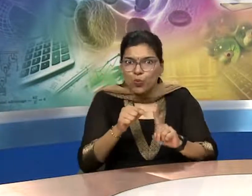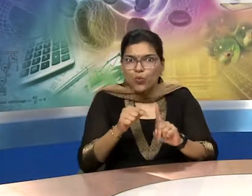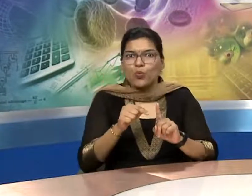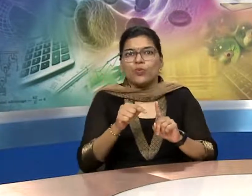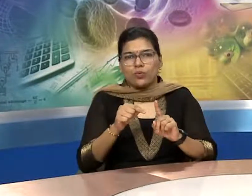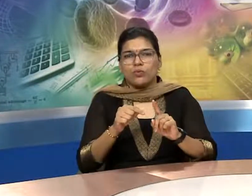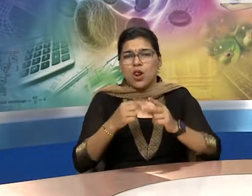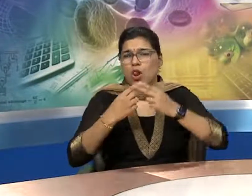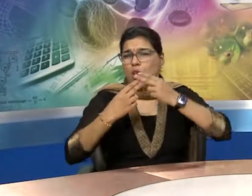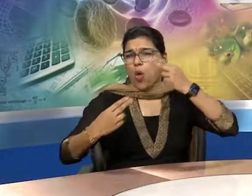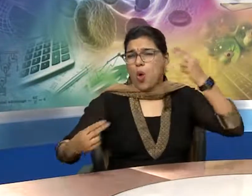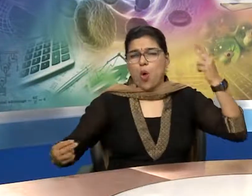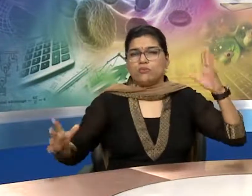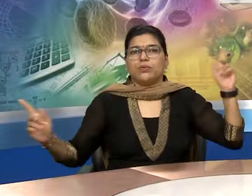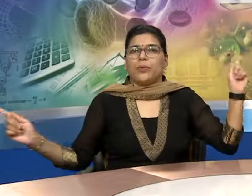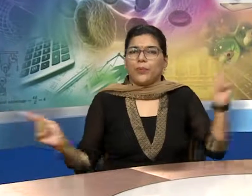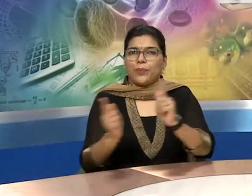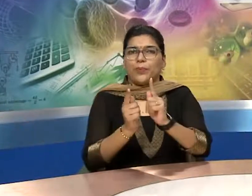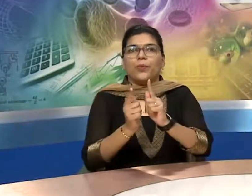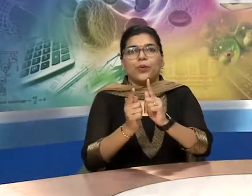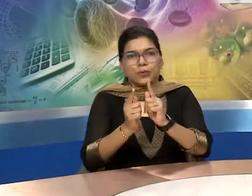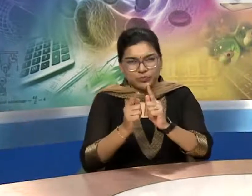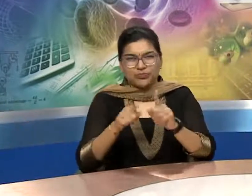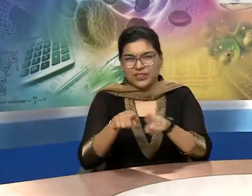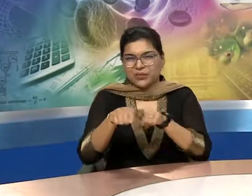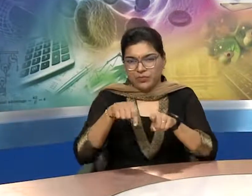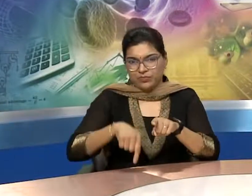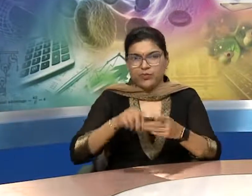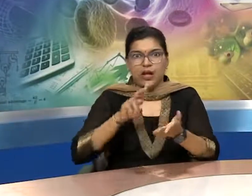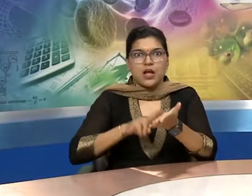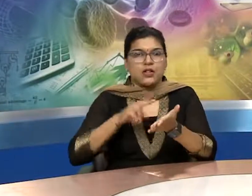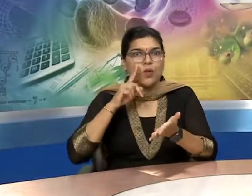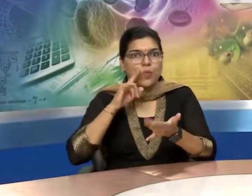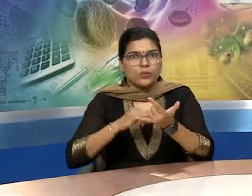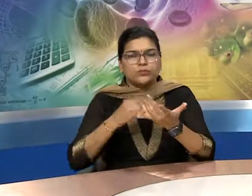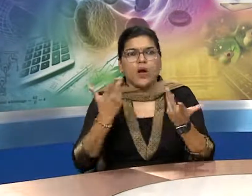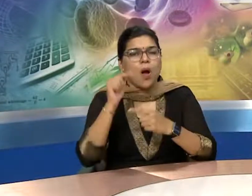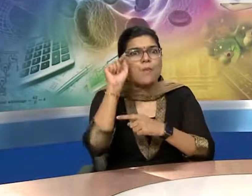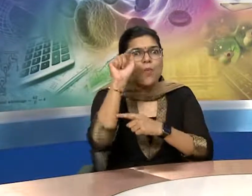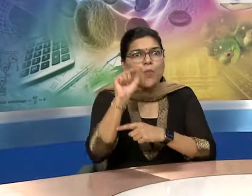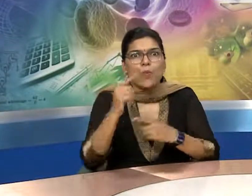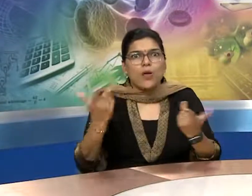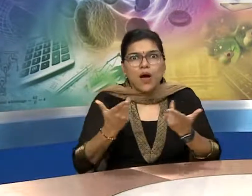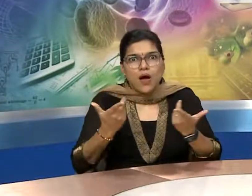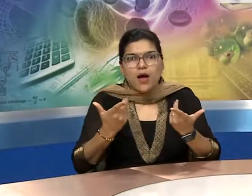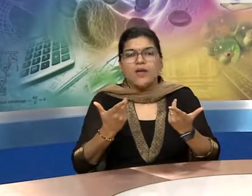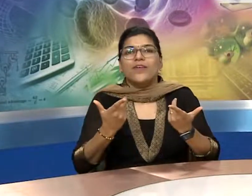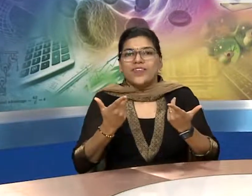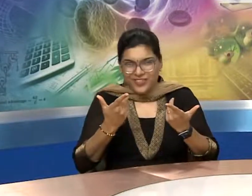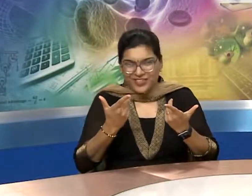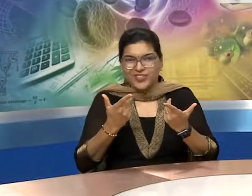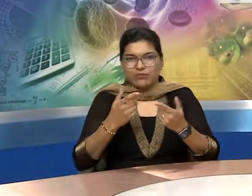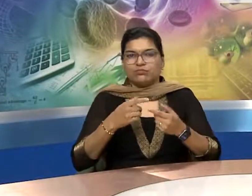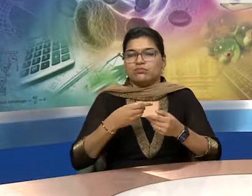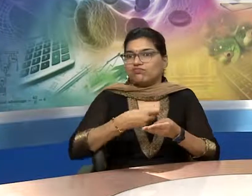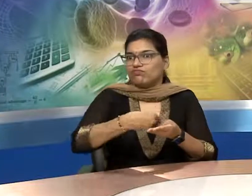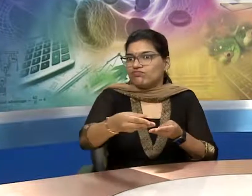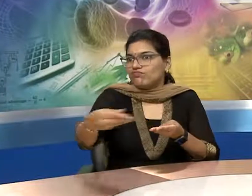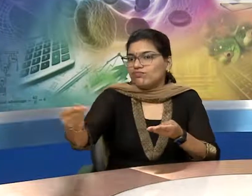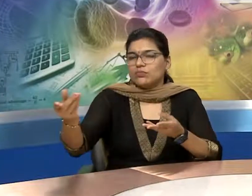These pamphlets have some important information in summarized form. For example, we in NIOS, we also